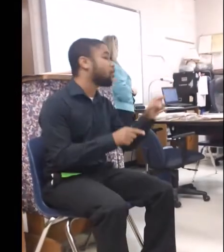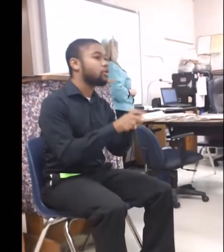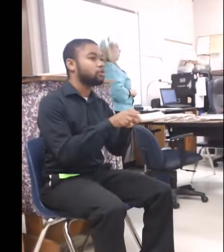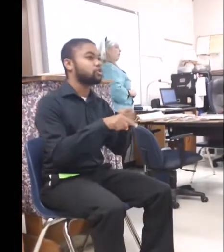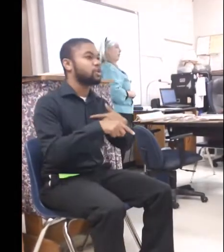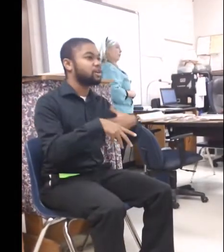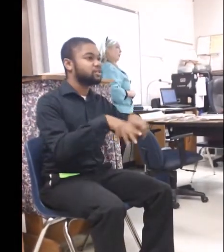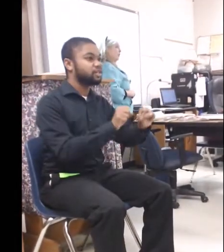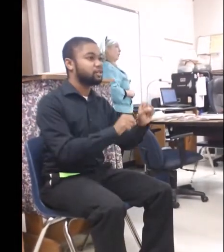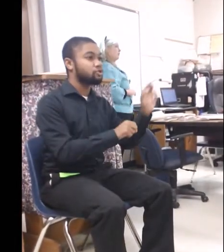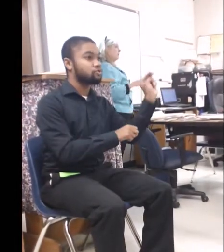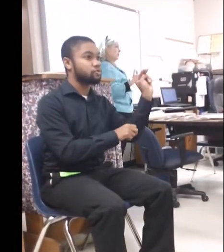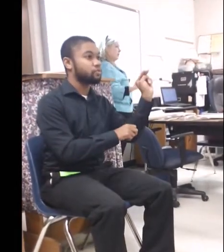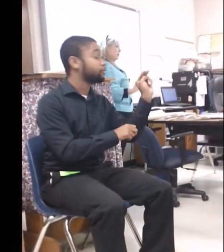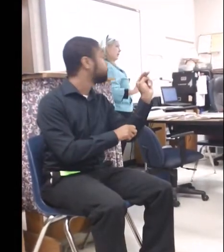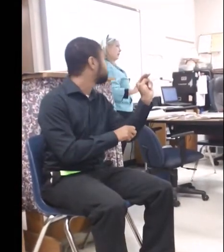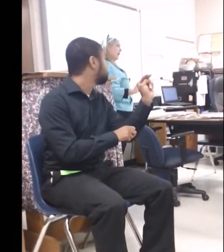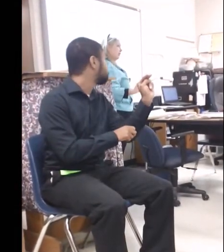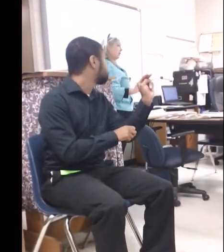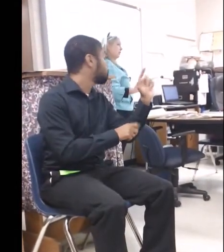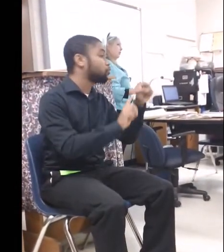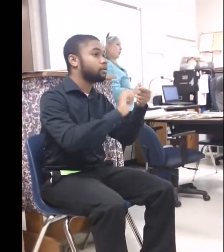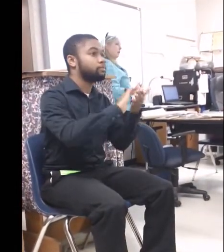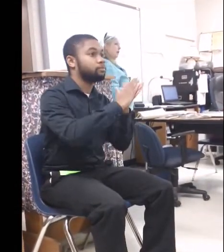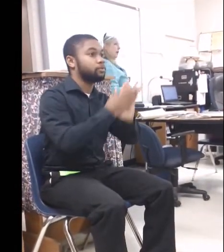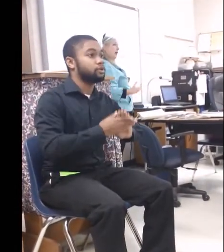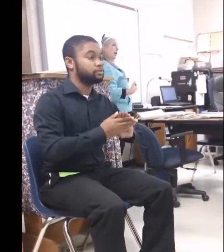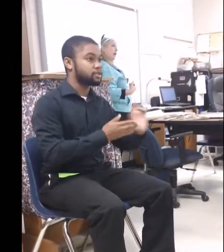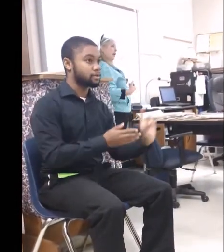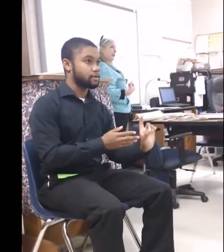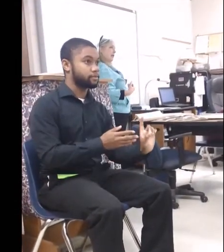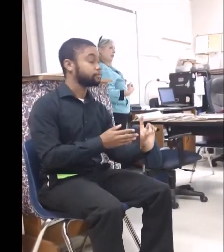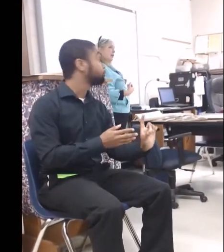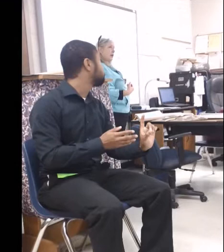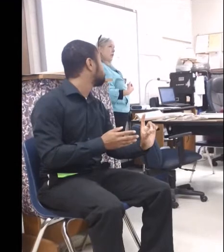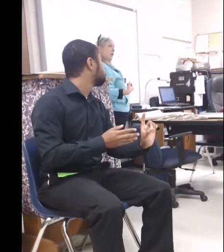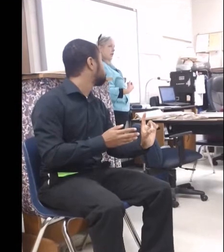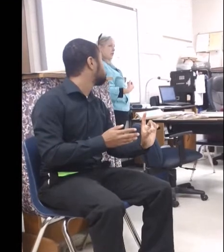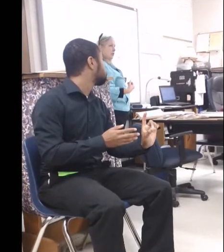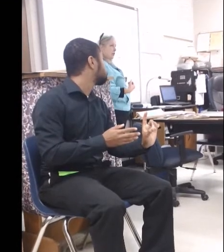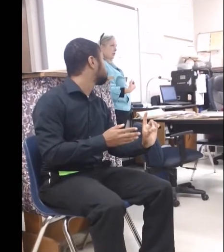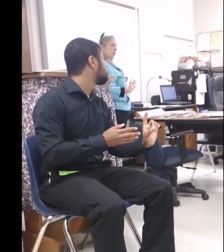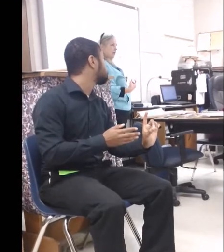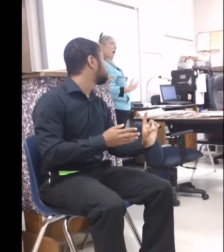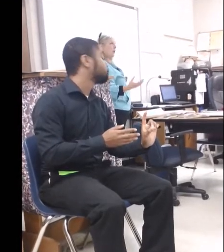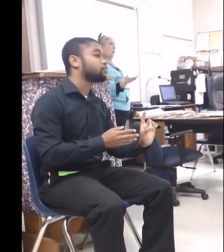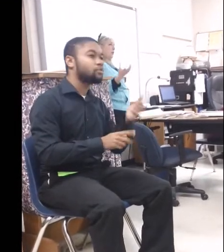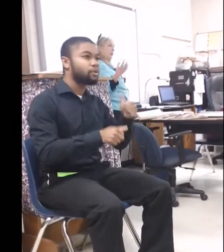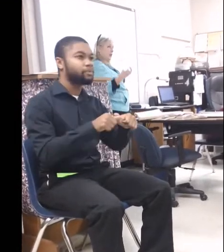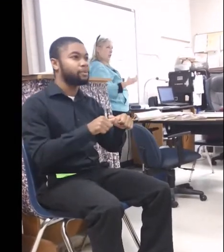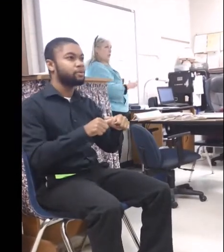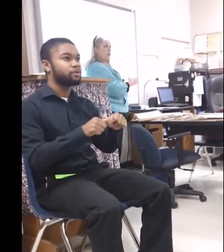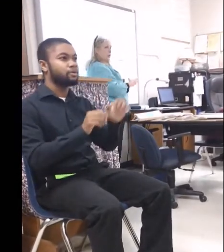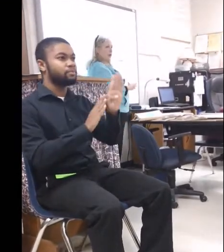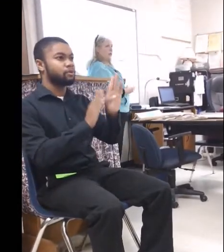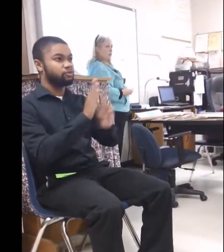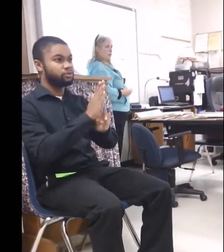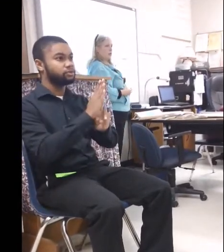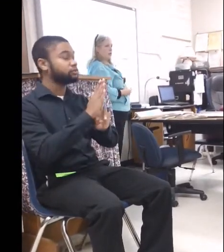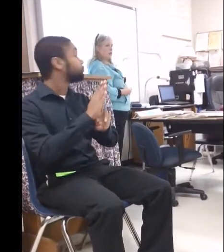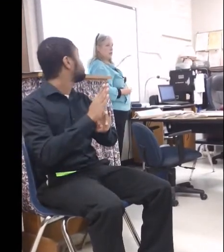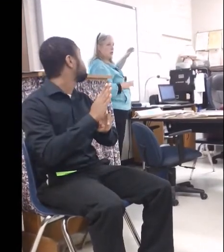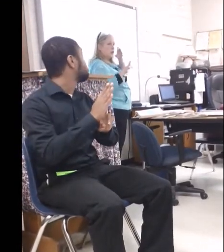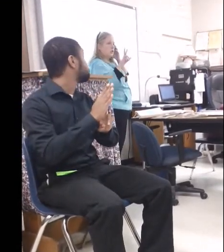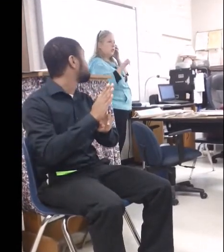take this numerator when it comes to the denominator. That's like the bell ringer this morning. I would put it in the correct